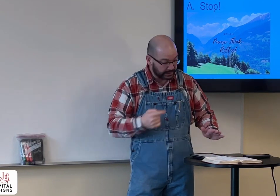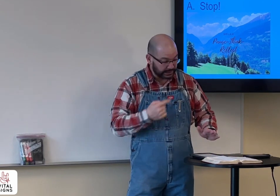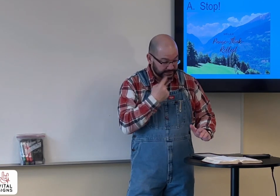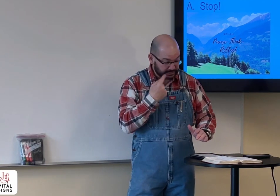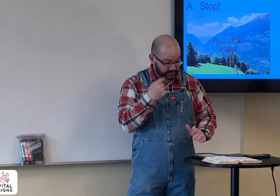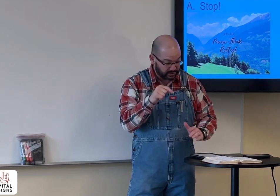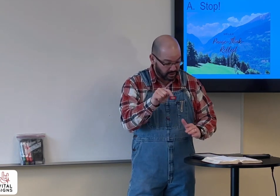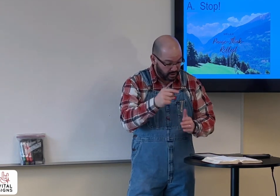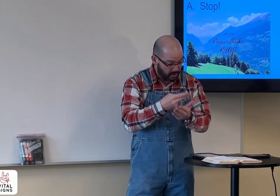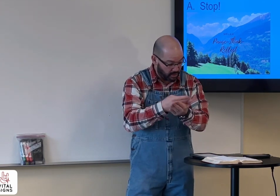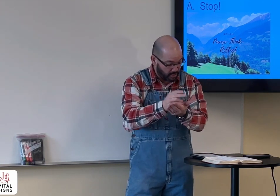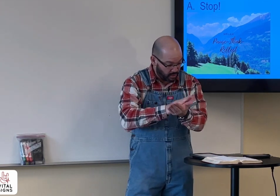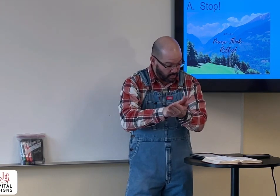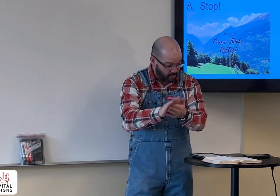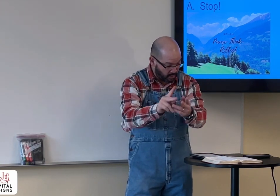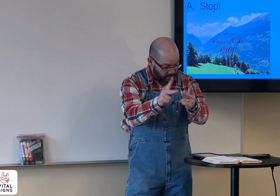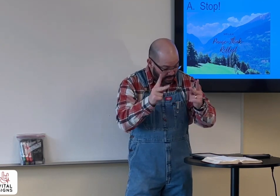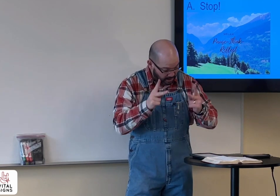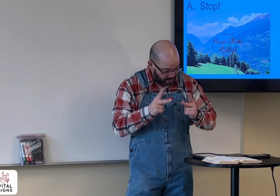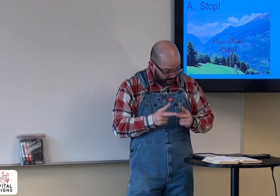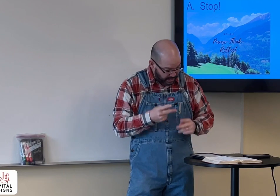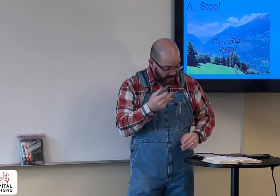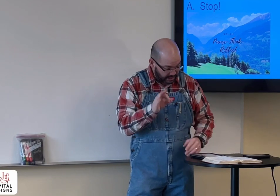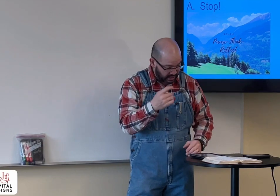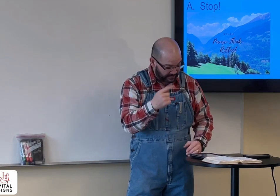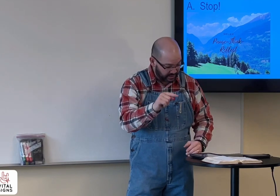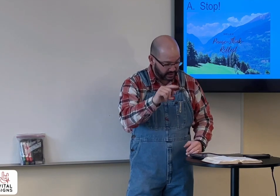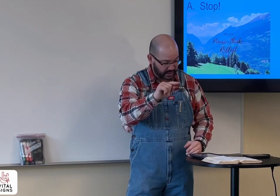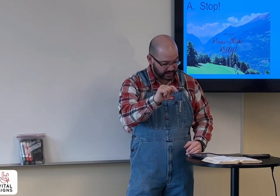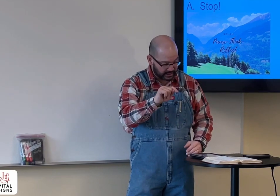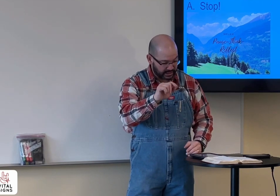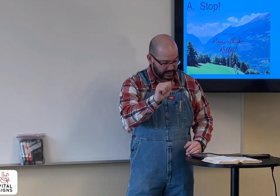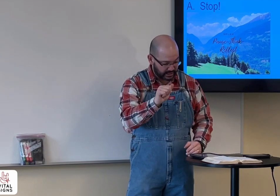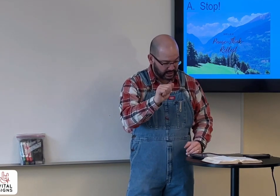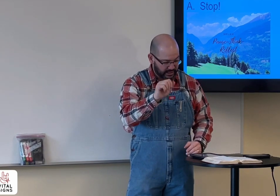peaceful. It says the holy place and the